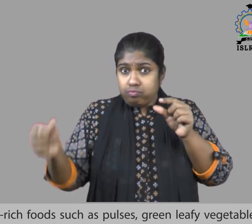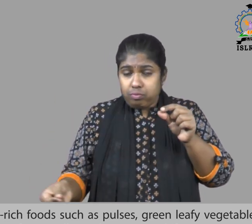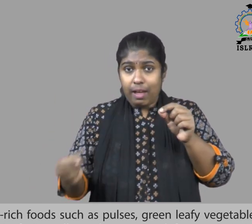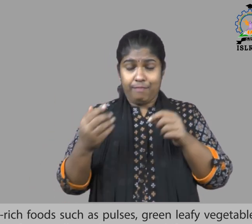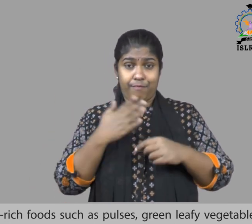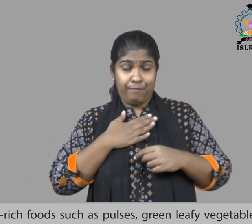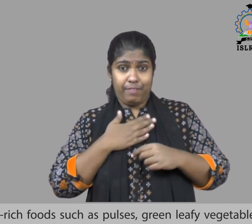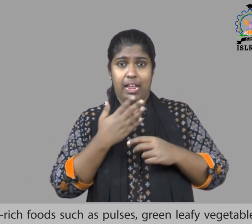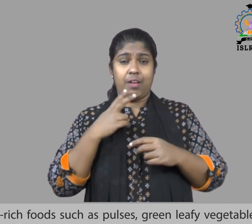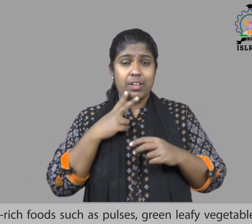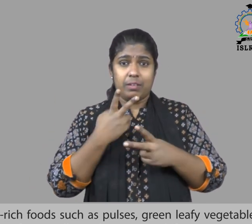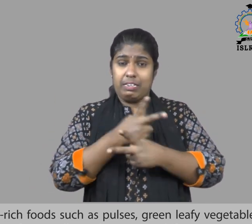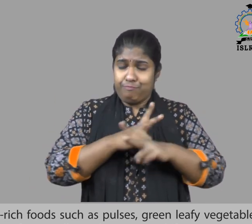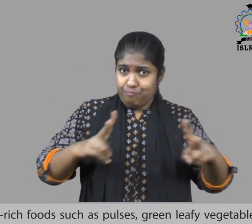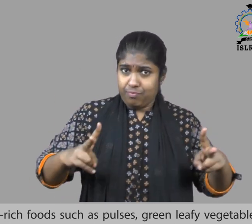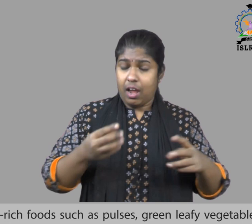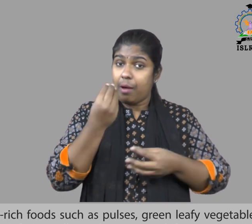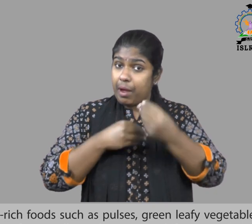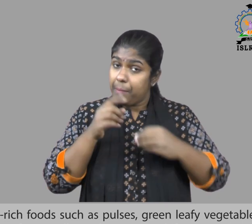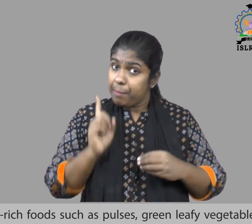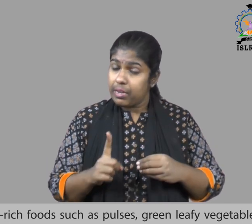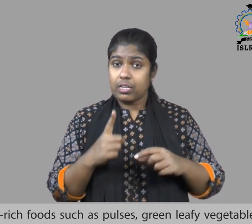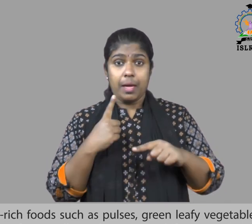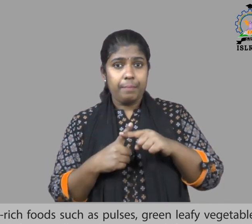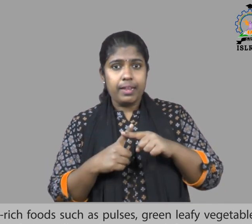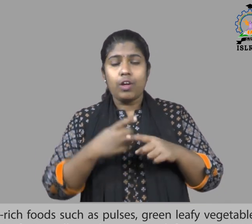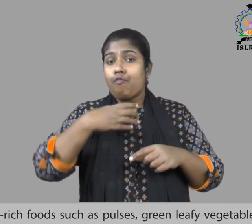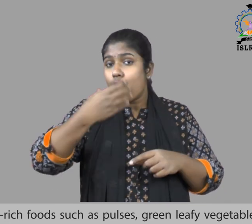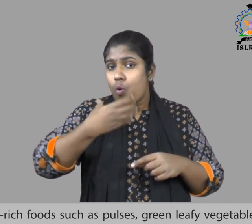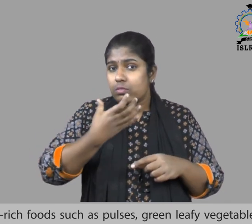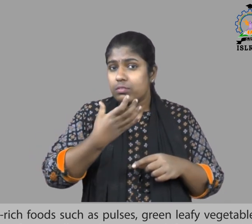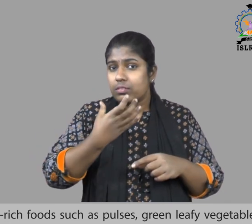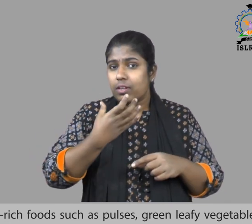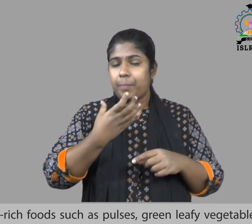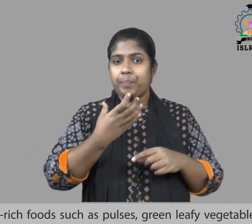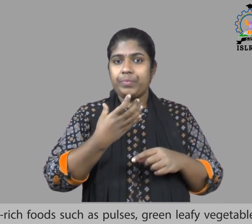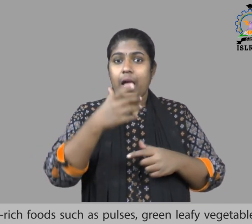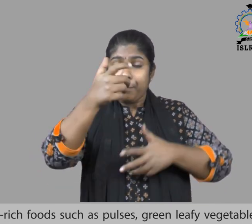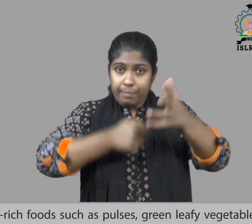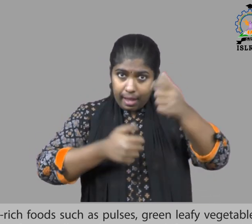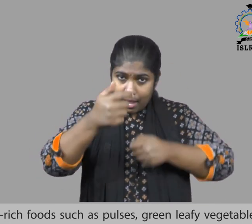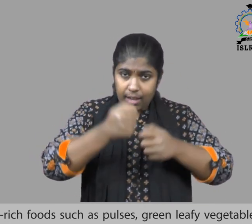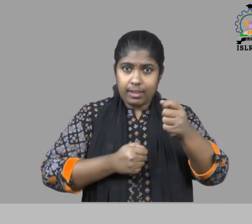meat, and fish to build a solid body and smart mind.